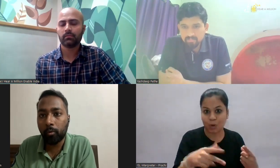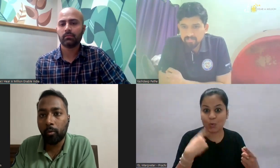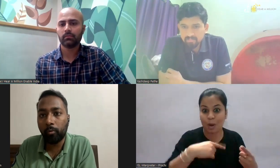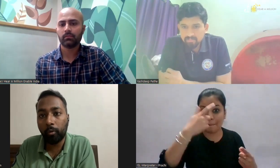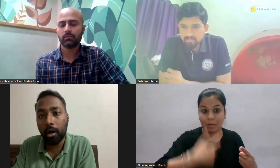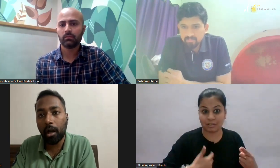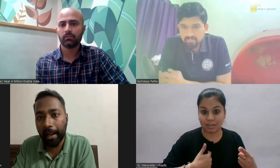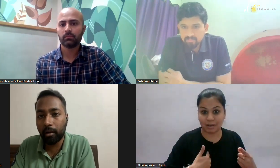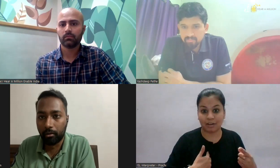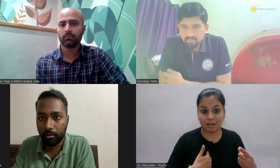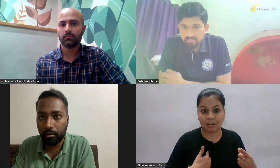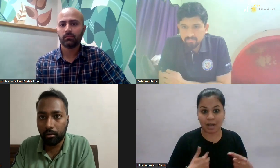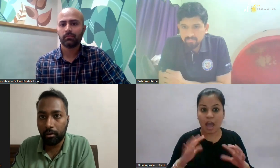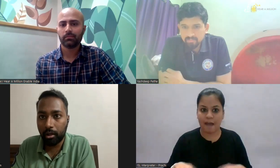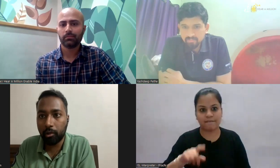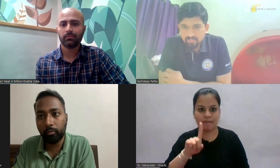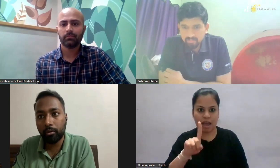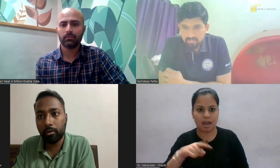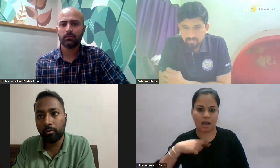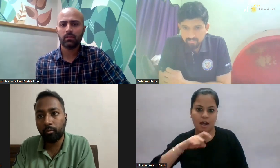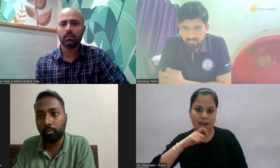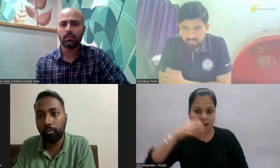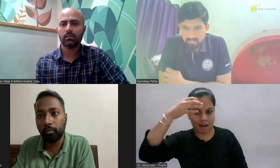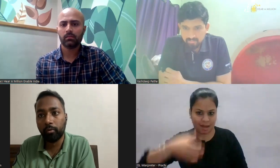have one leg and